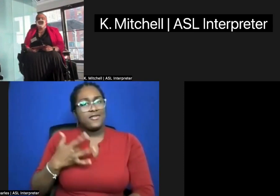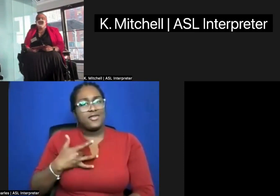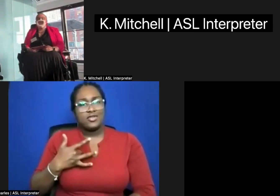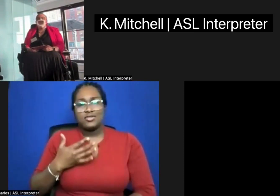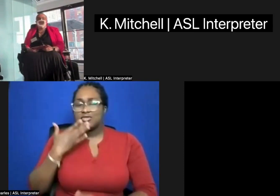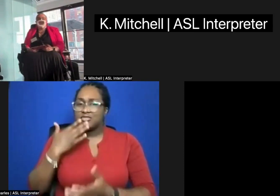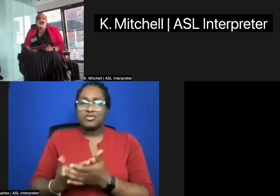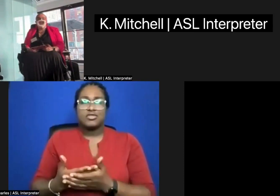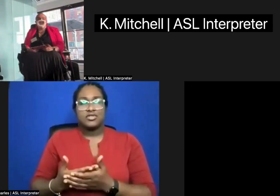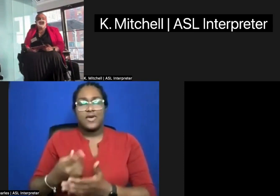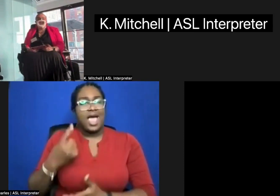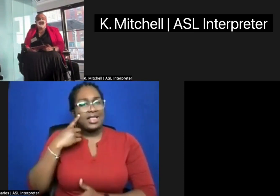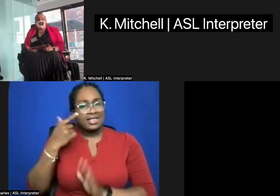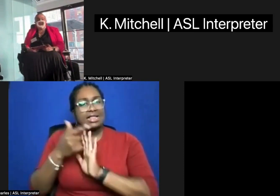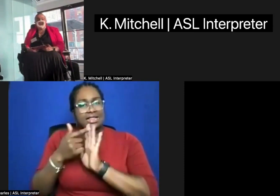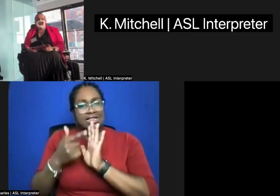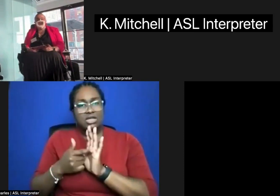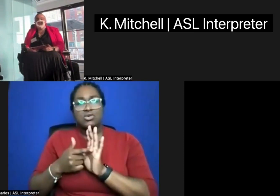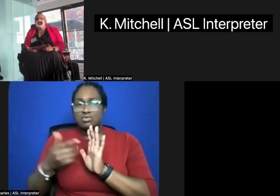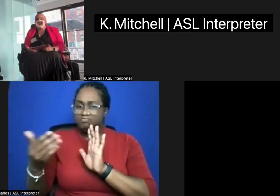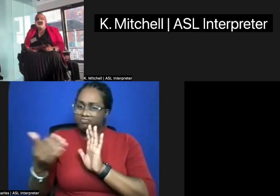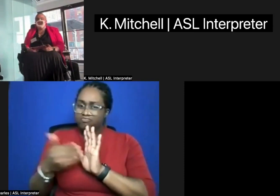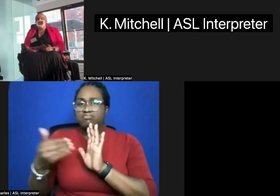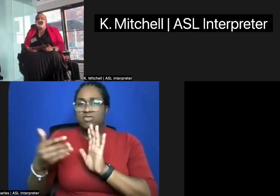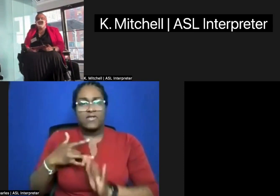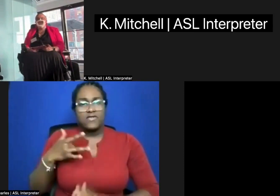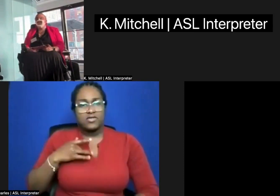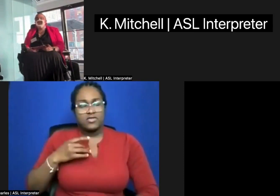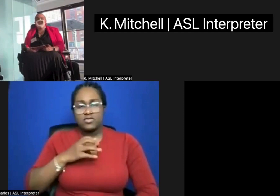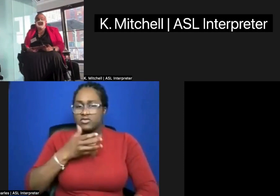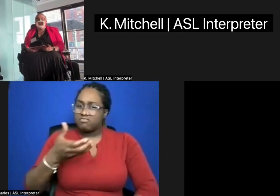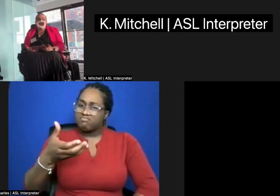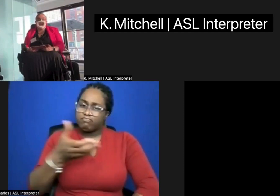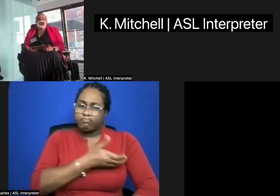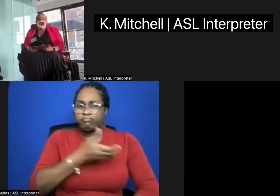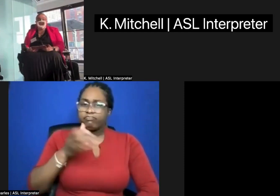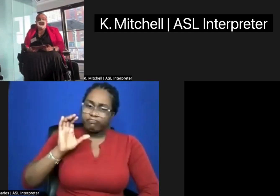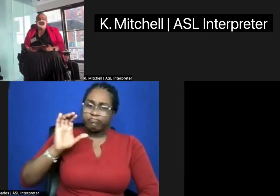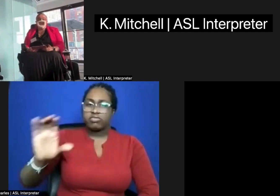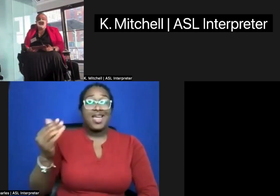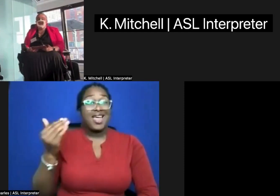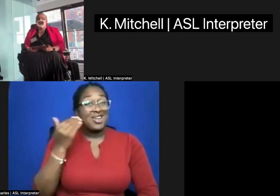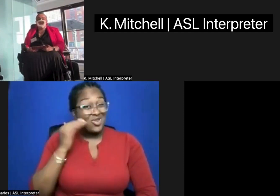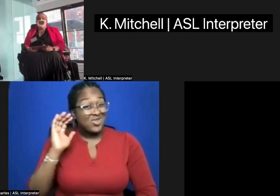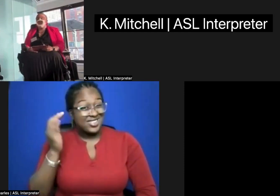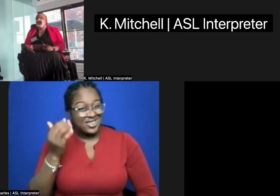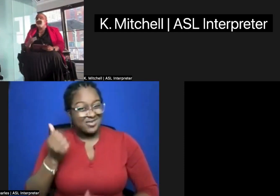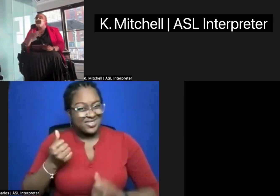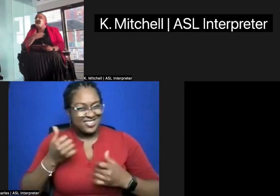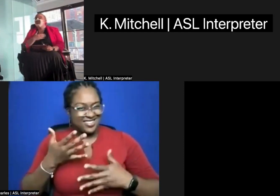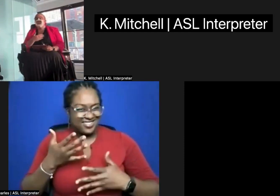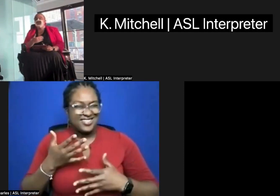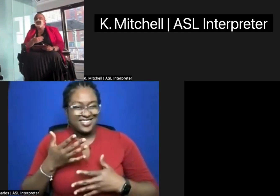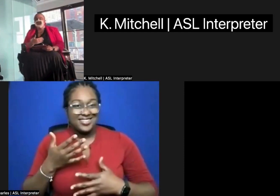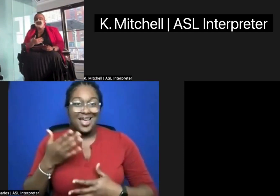legal action can be incredibly empowering, although it does seem really scary. Especially I never meant to be a lawyer. This